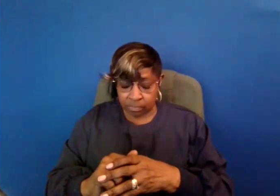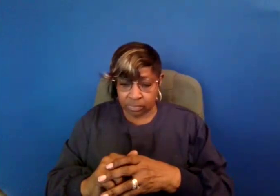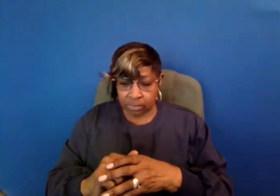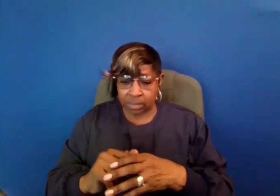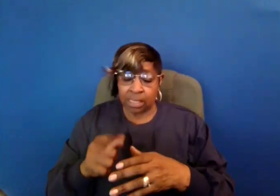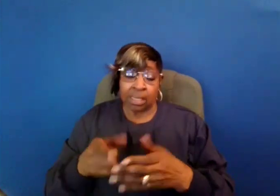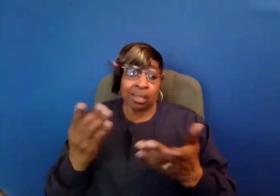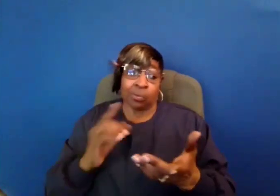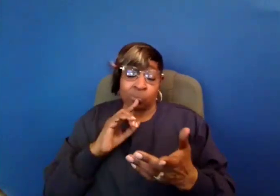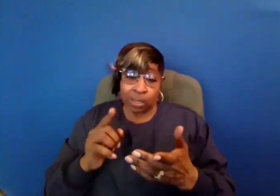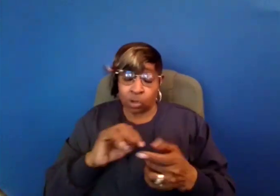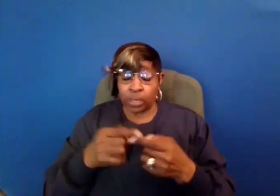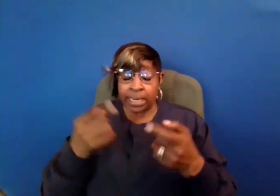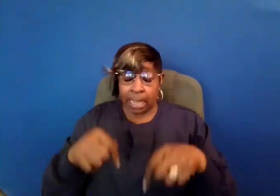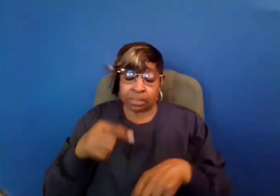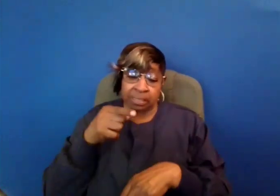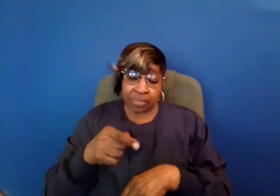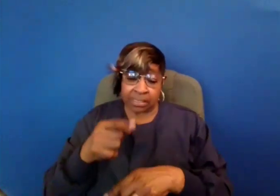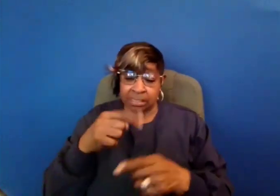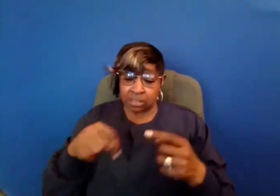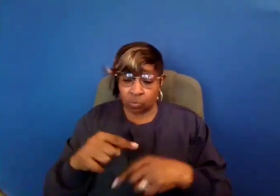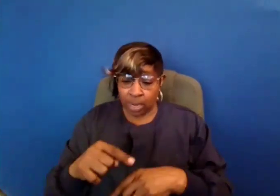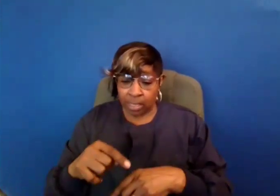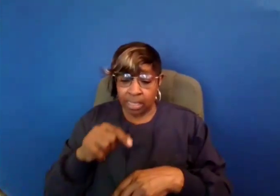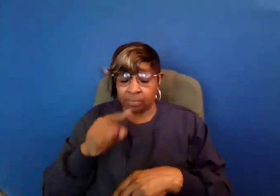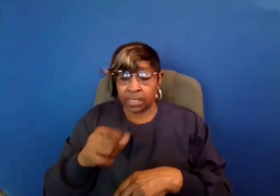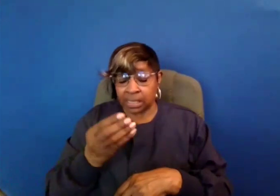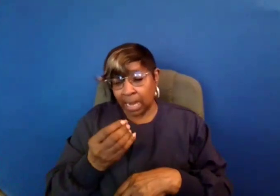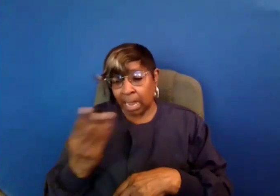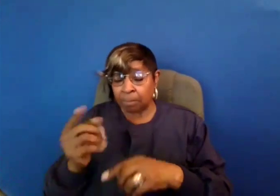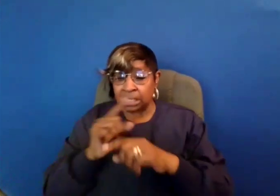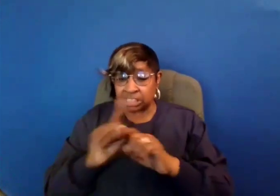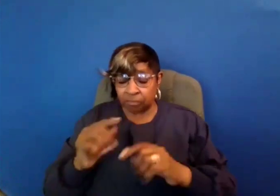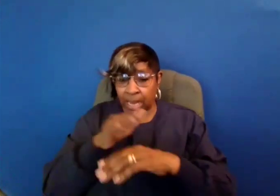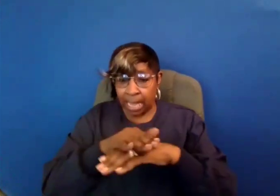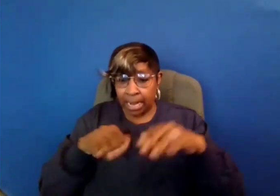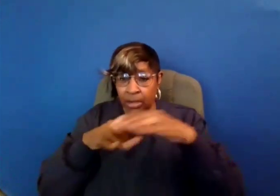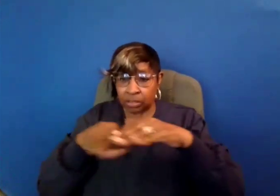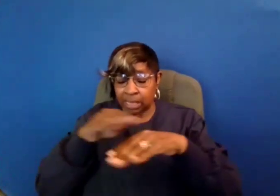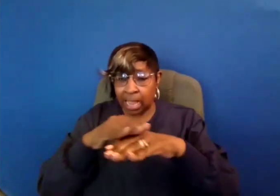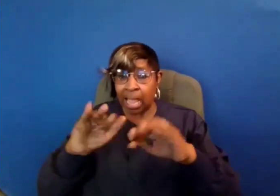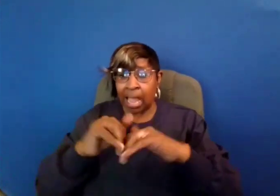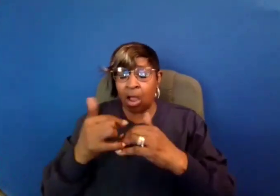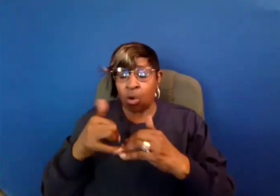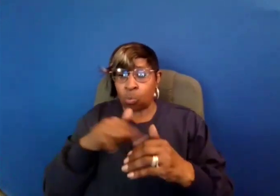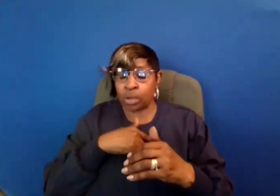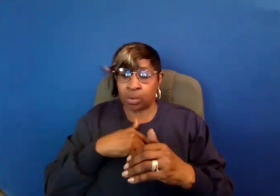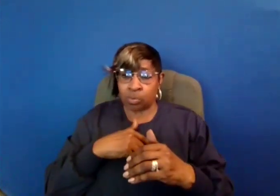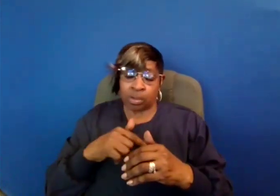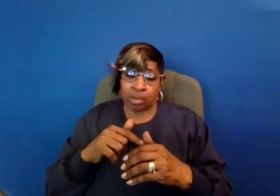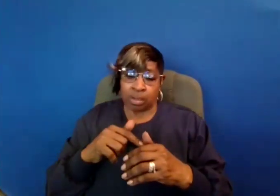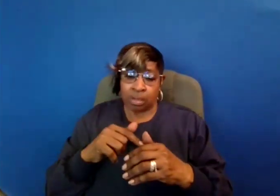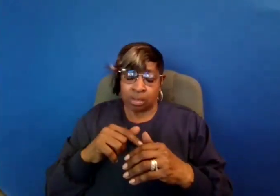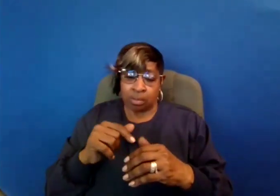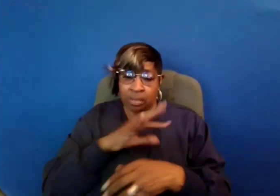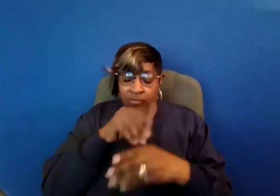The reality when it comes to this is around, like, you know, there's a couple of different layers around how we would interact with some of these pieces. So, you